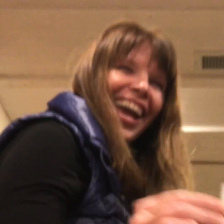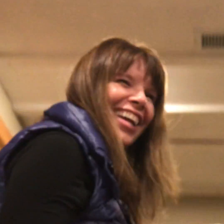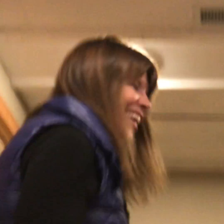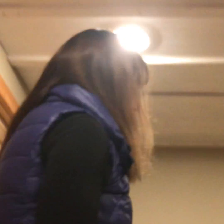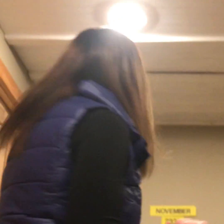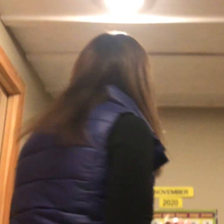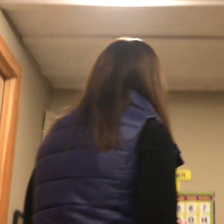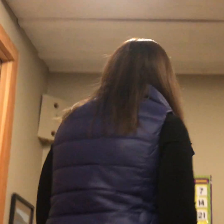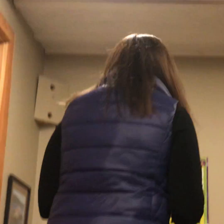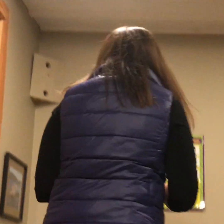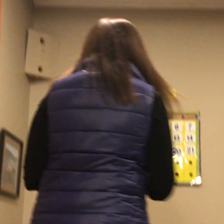Thanksgiving!